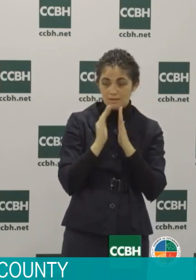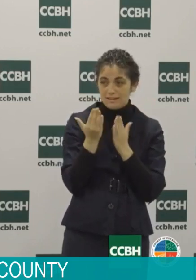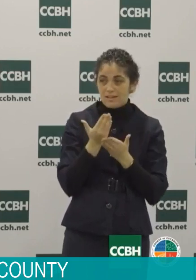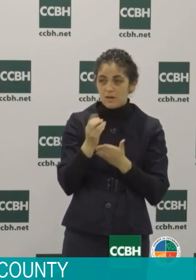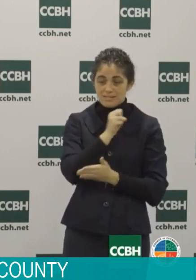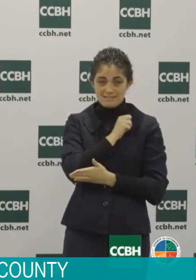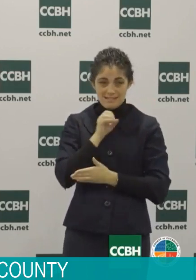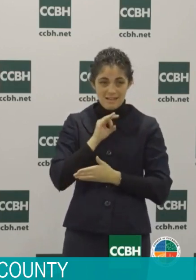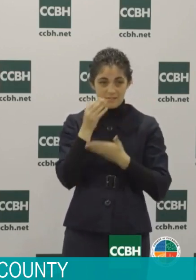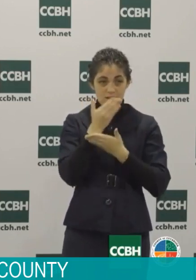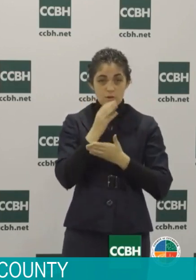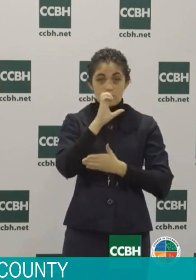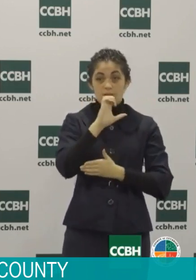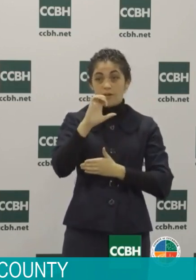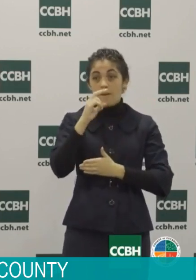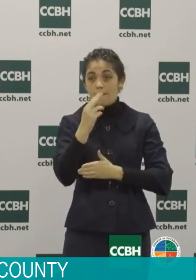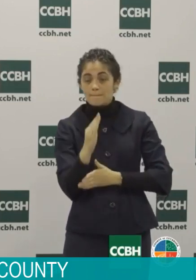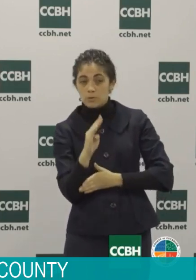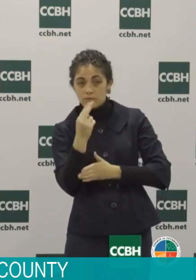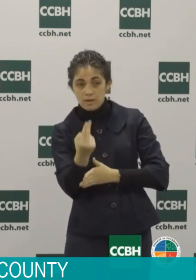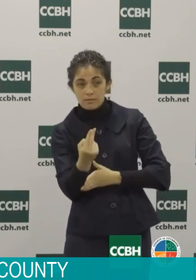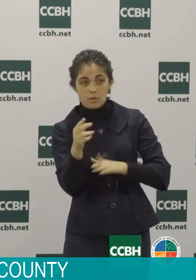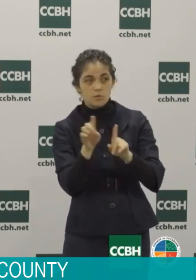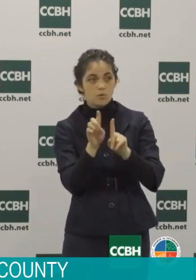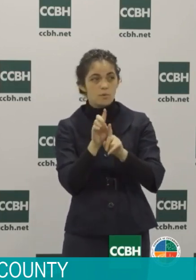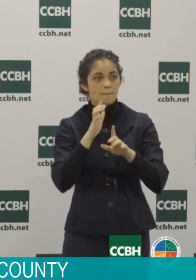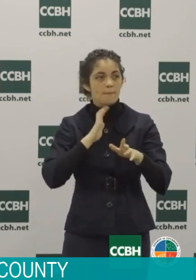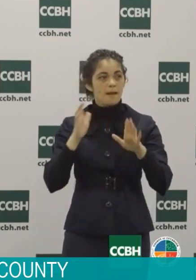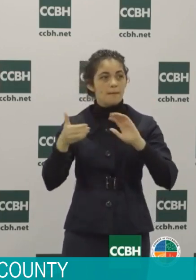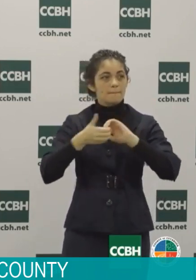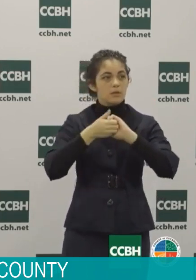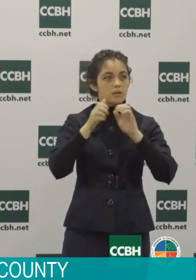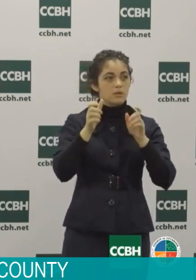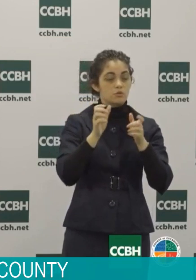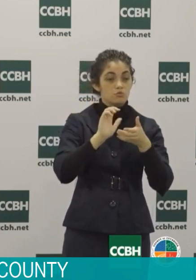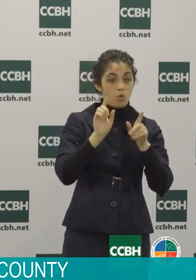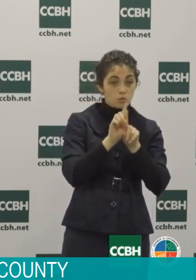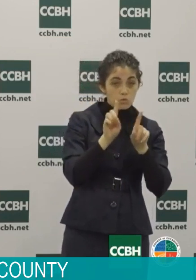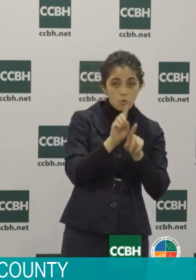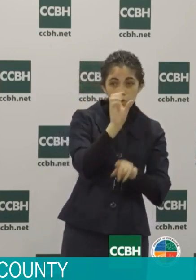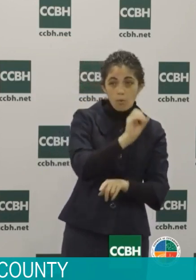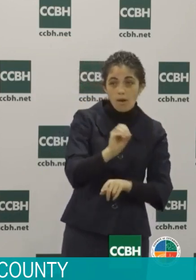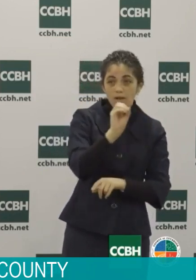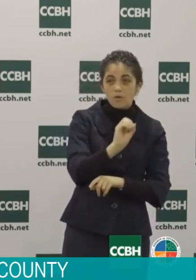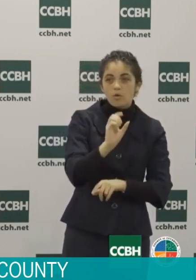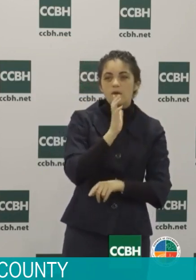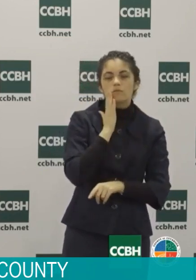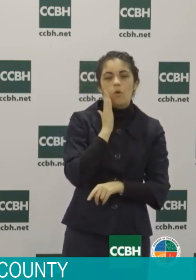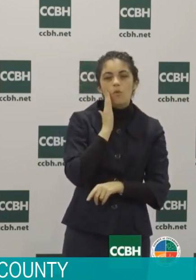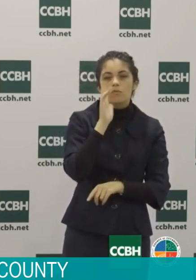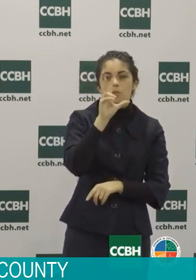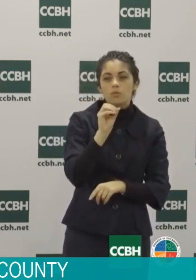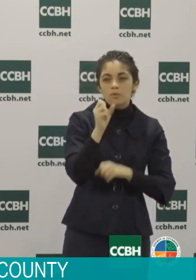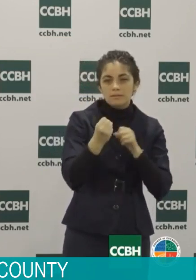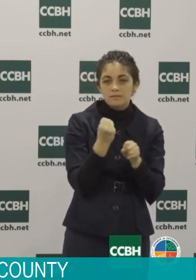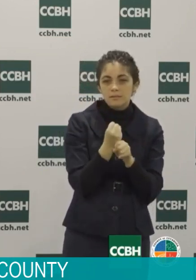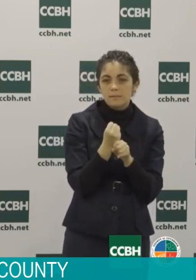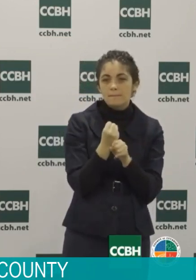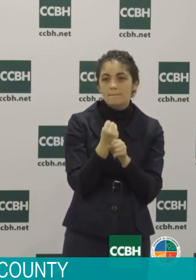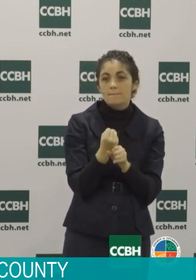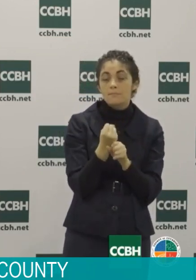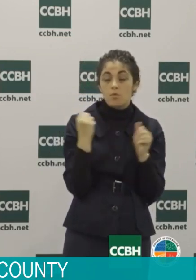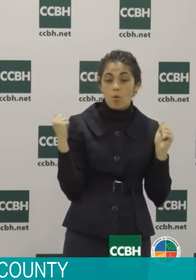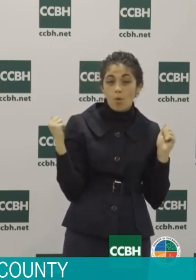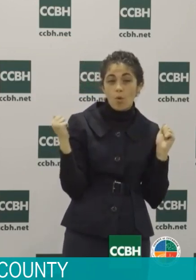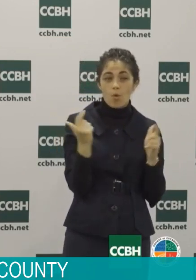at the Cuyahoga County Board of Health and our partners and my friends across Ohio who I've known for 30 years. Public health warriors, one and